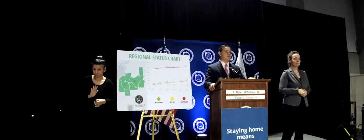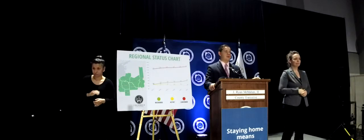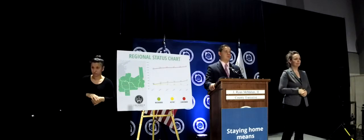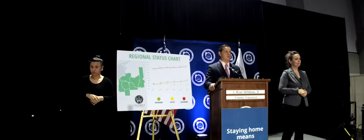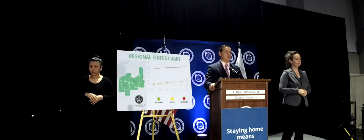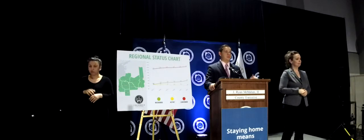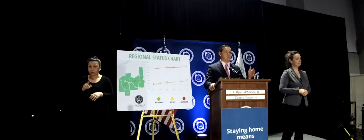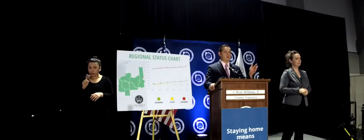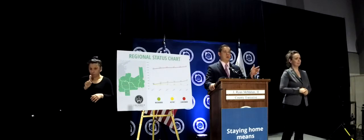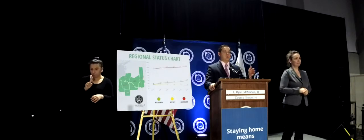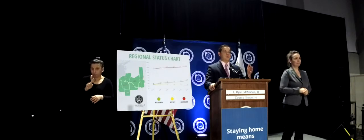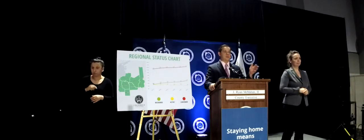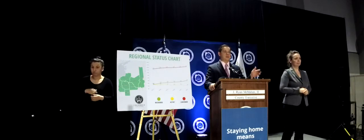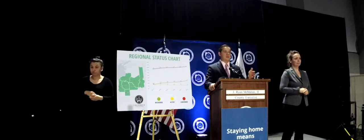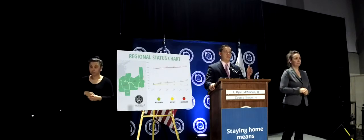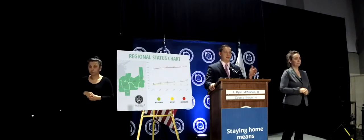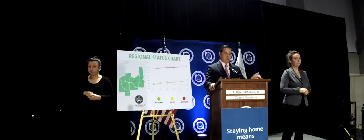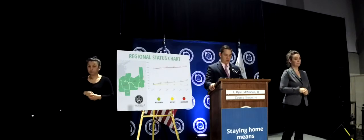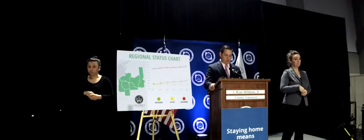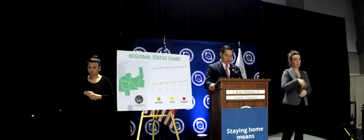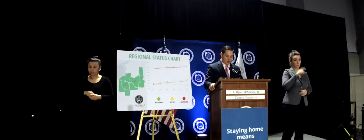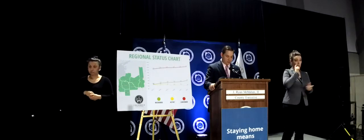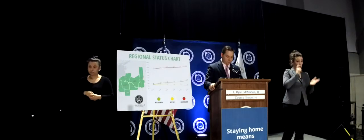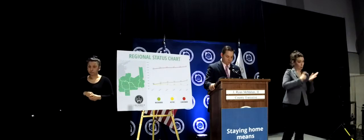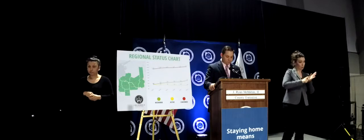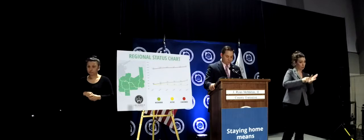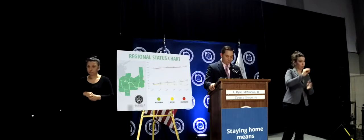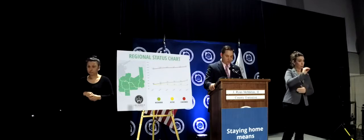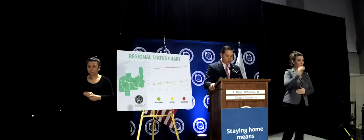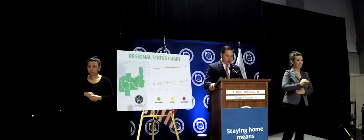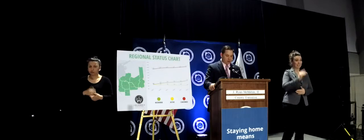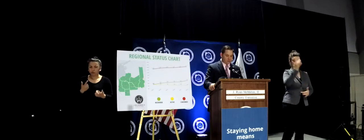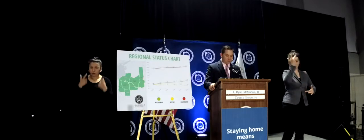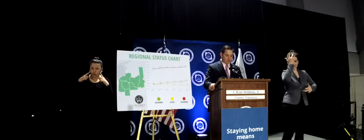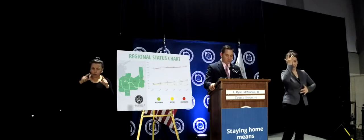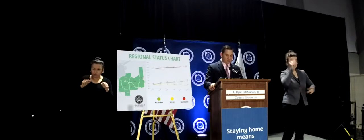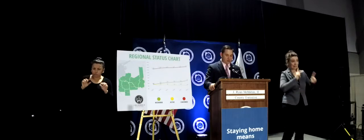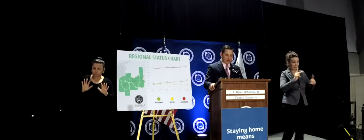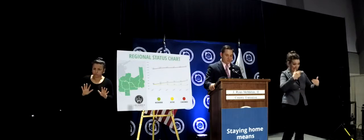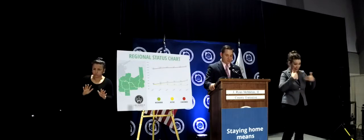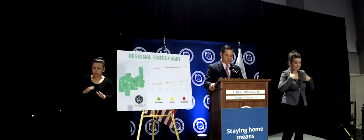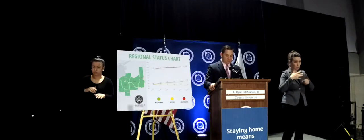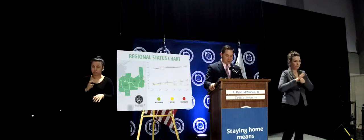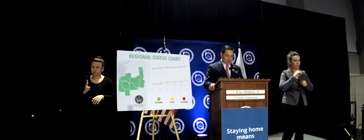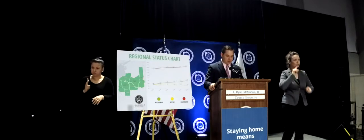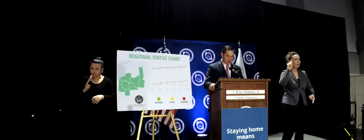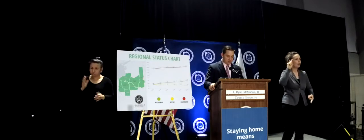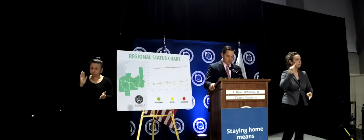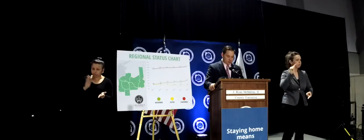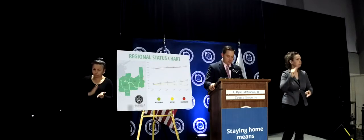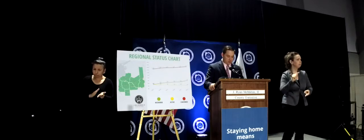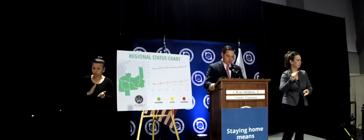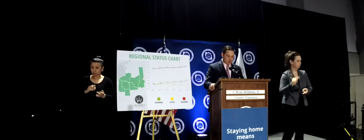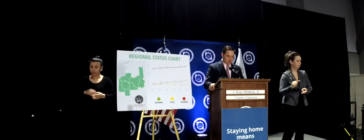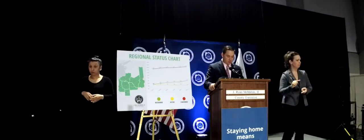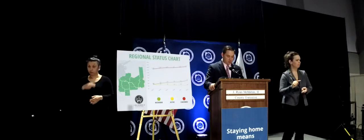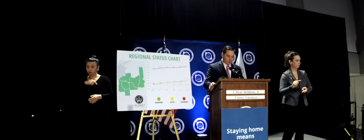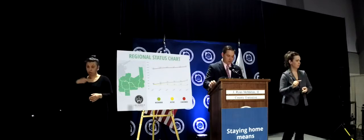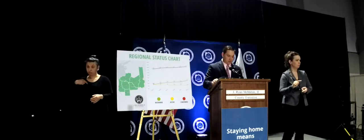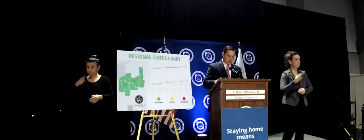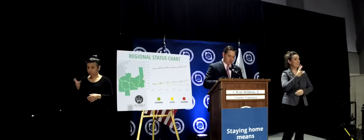Now it's 5%. So we'll see if that's an ongoing trend. Out of the individuals in the hospital,